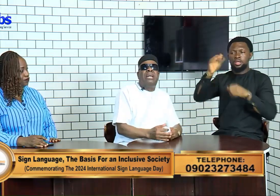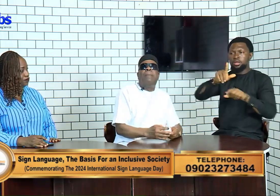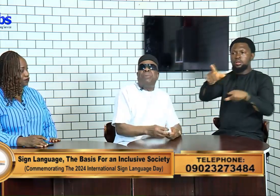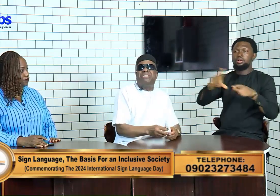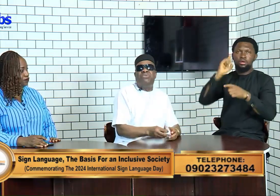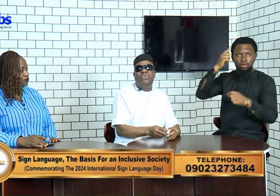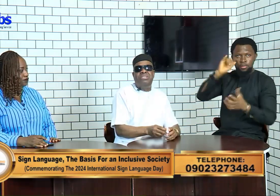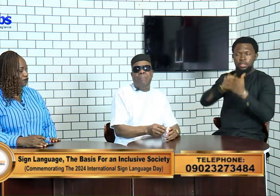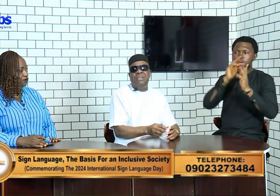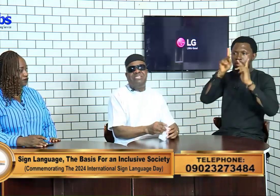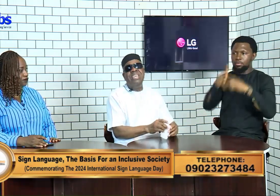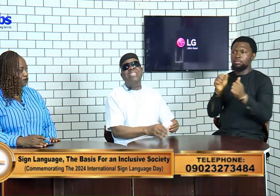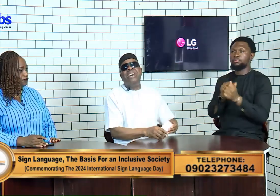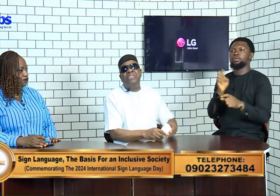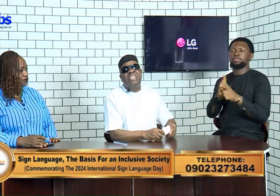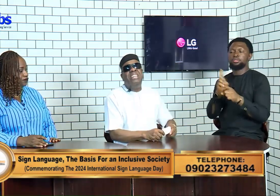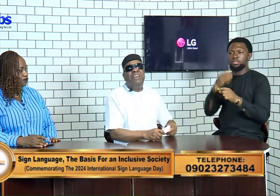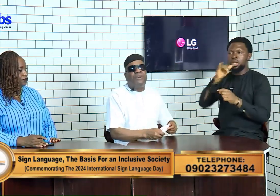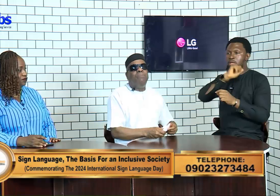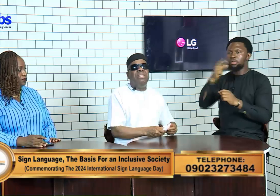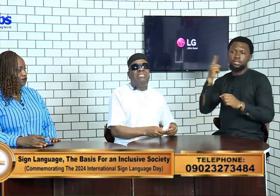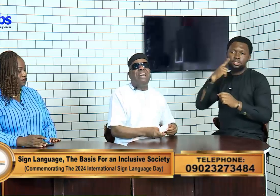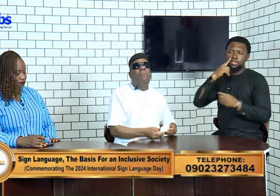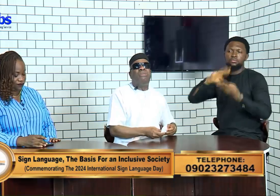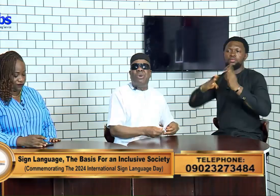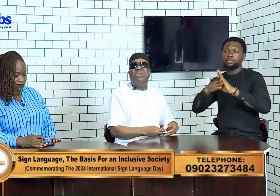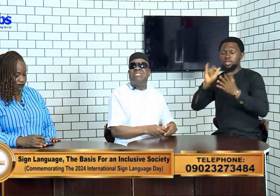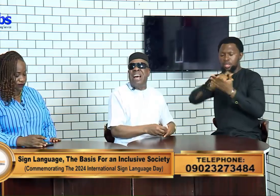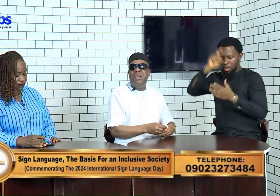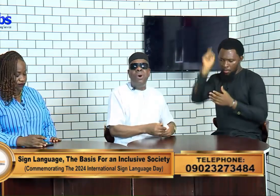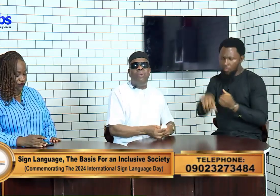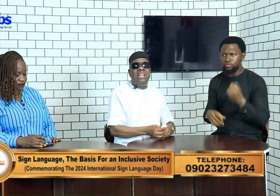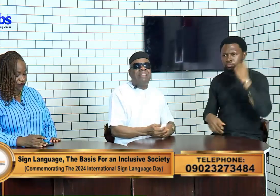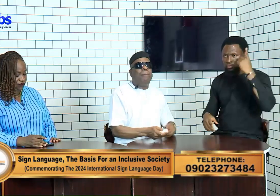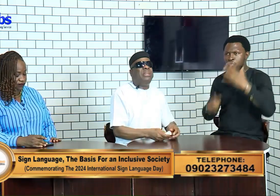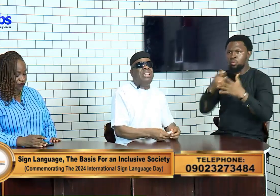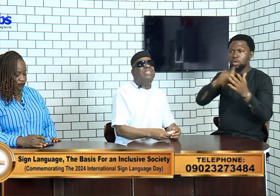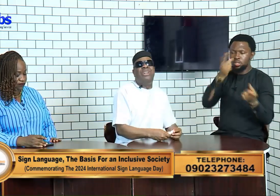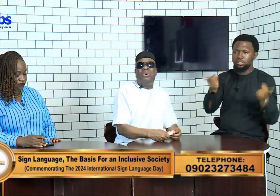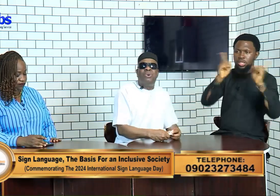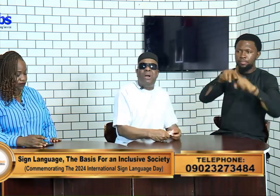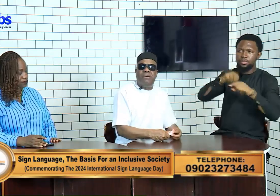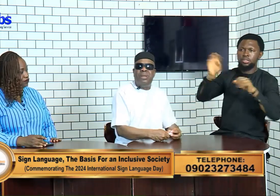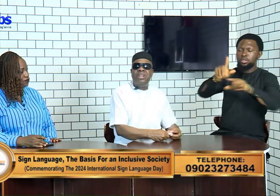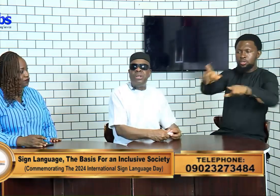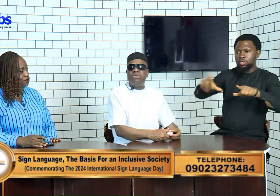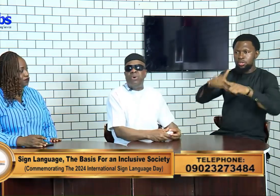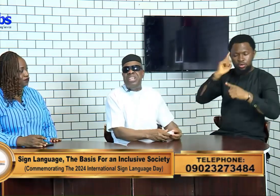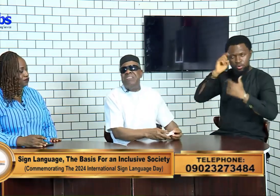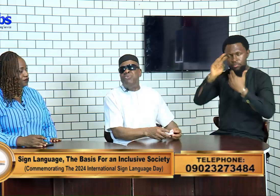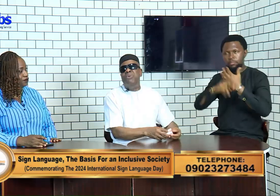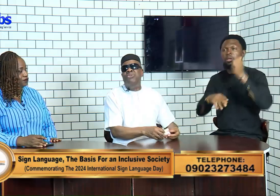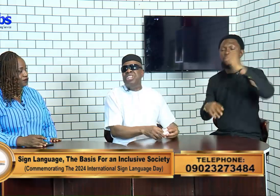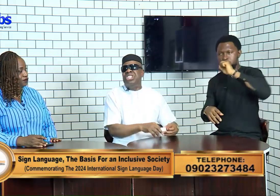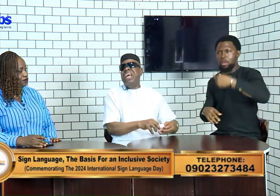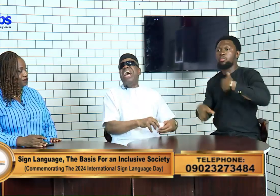government there are persons with disability. There is a deaf community that must understand what is happening in their local government. So yes,